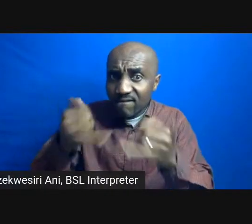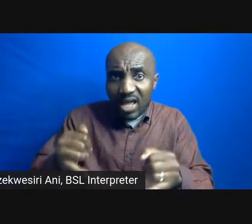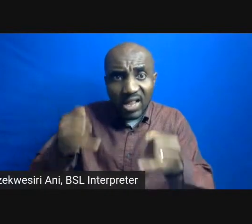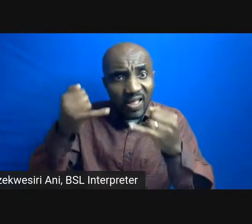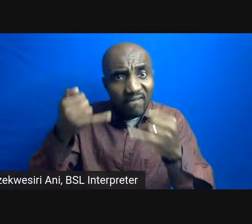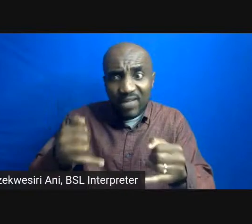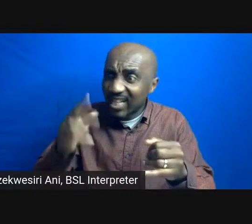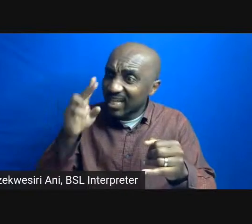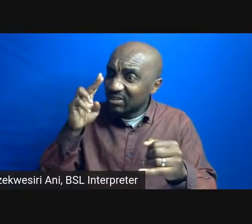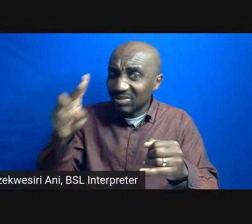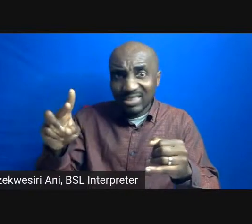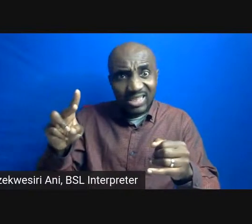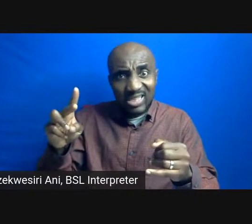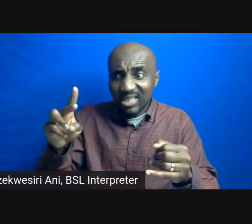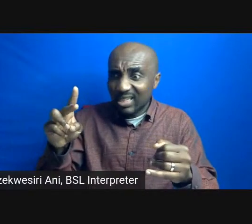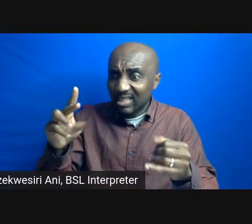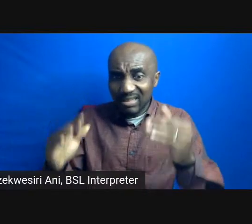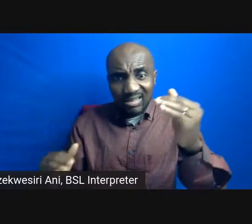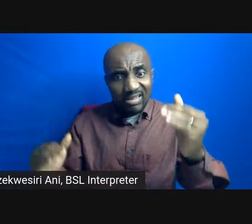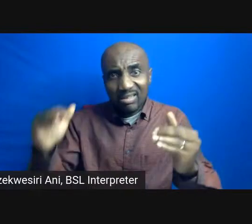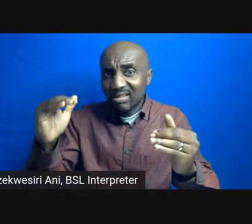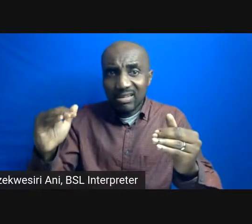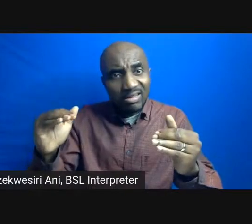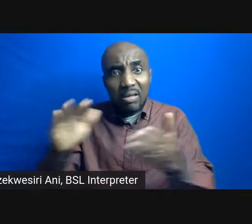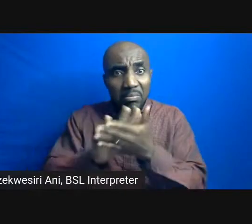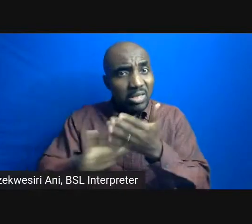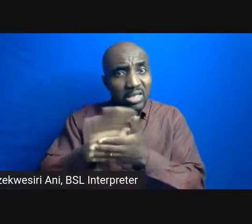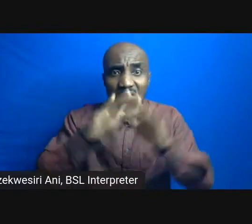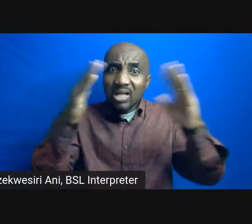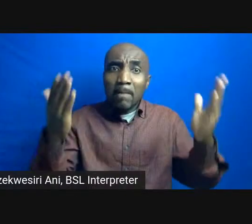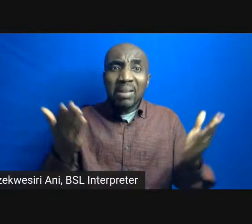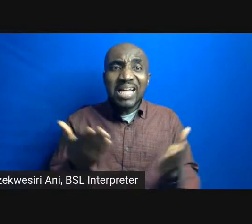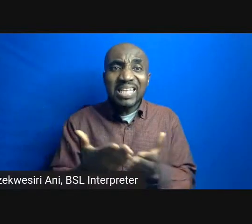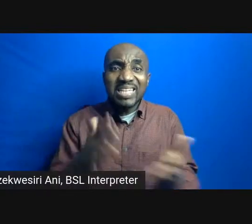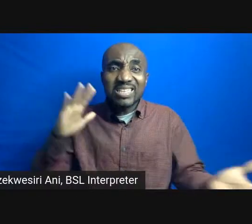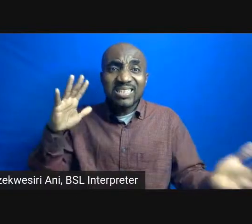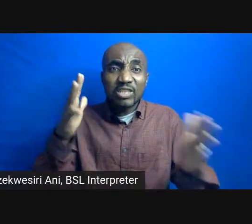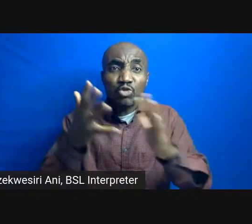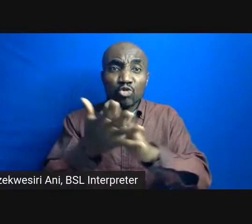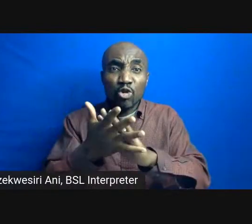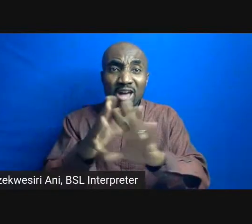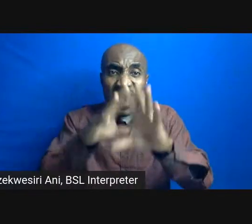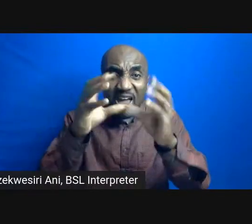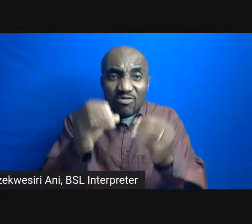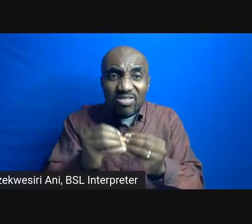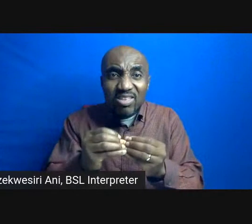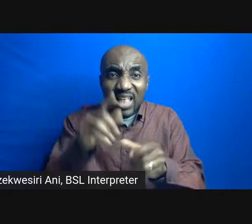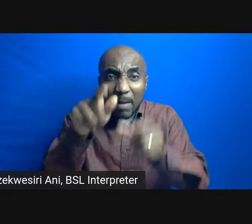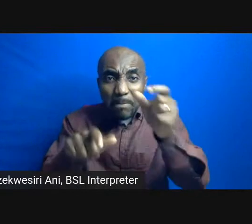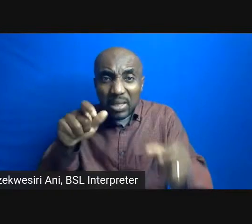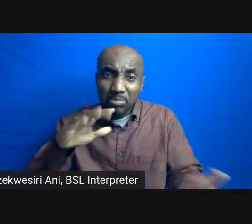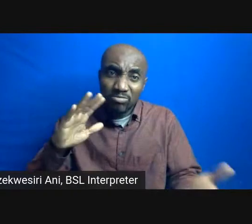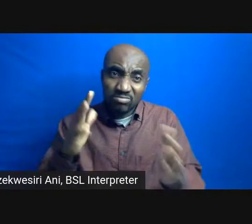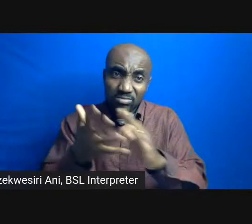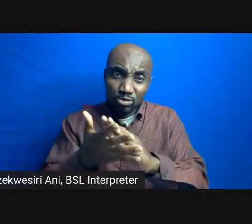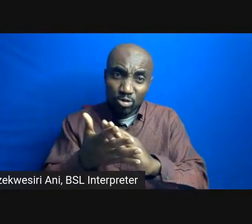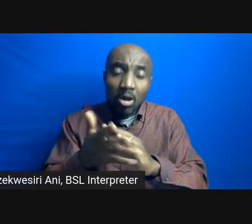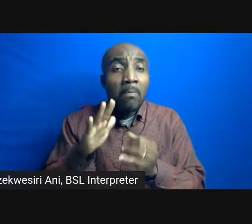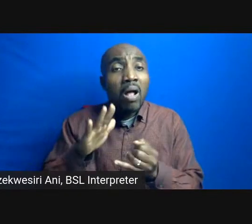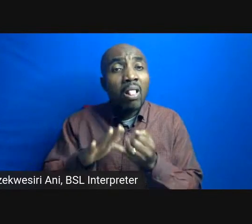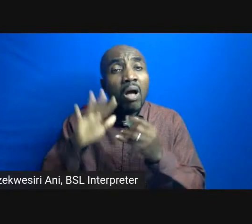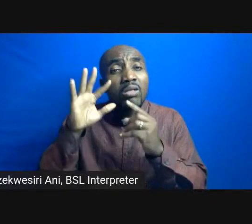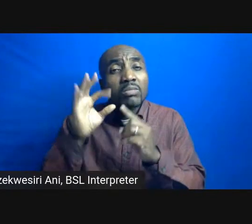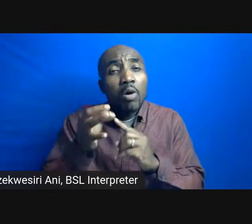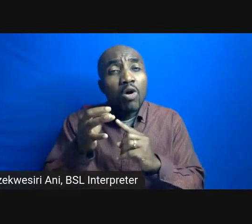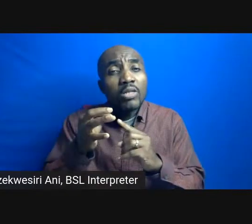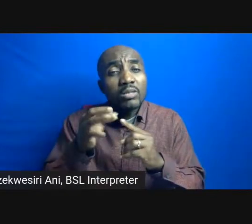is destroying our planet and everything and everyone in it. My last point